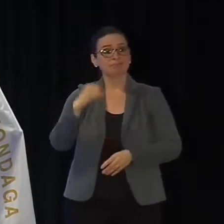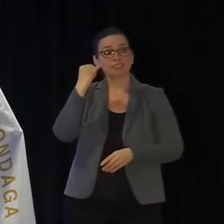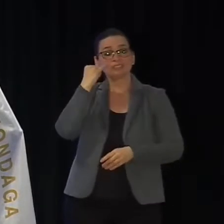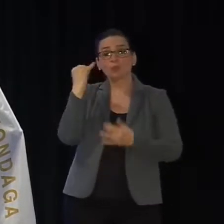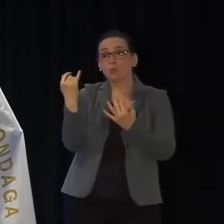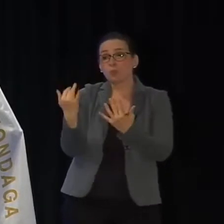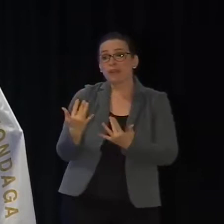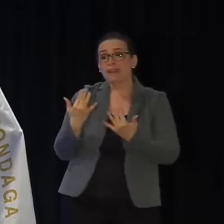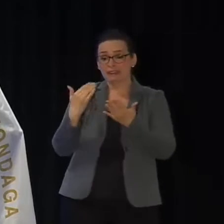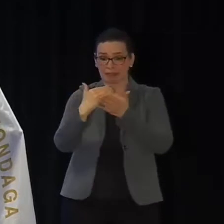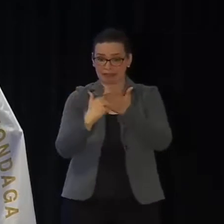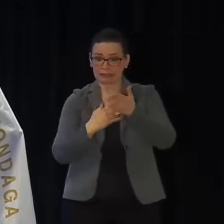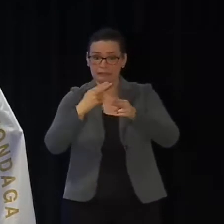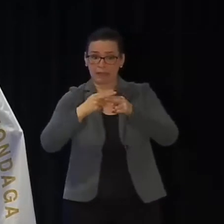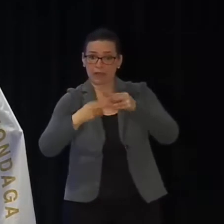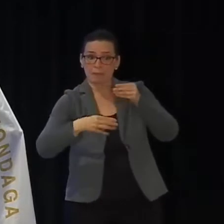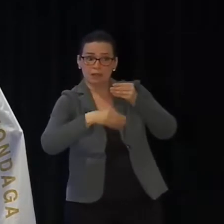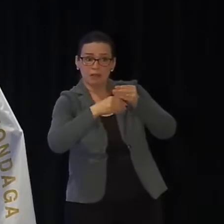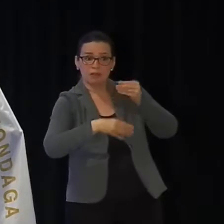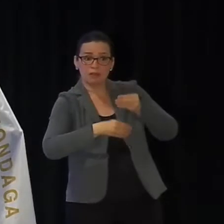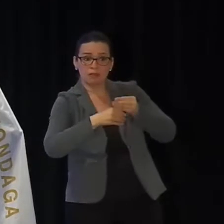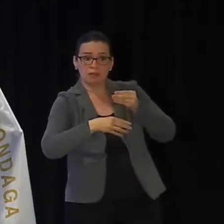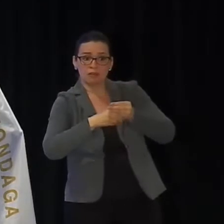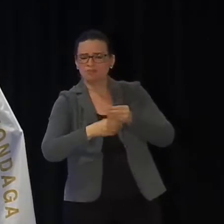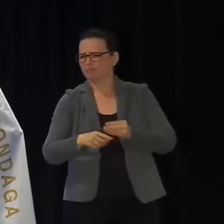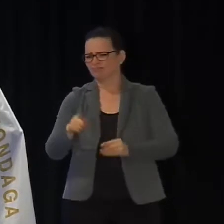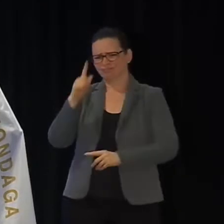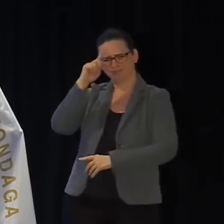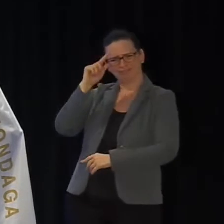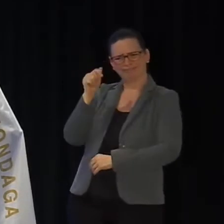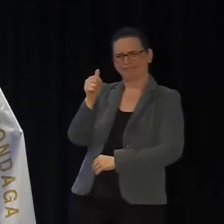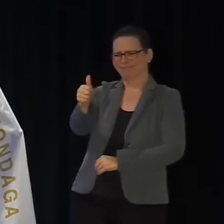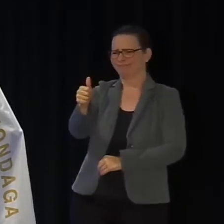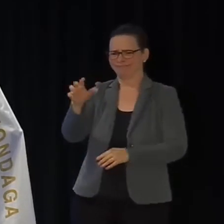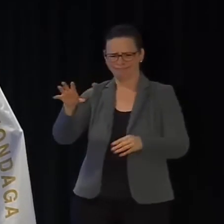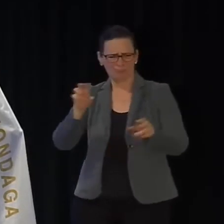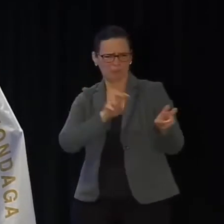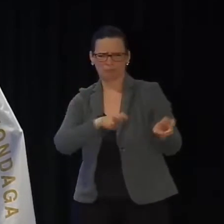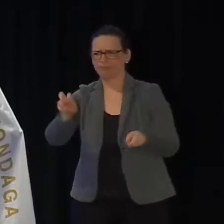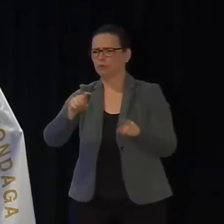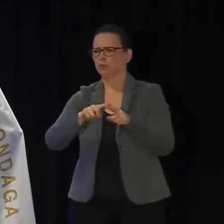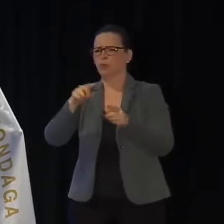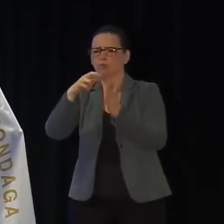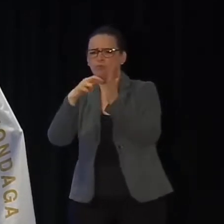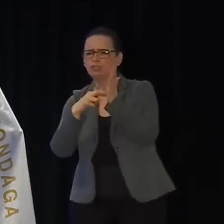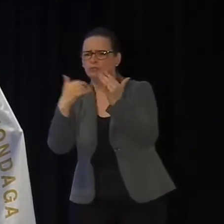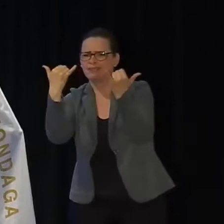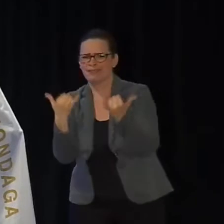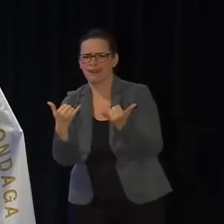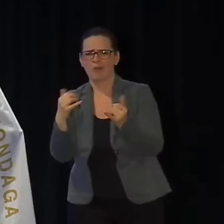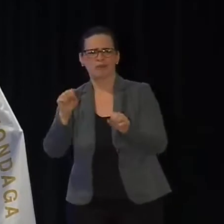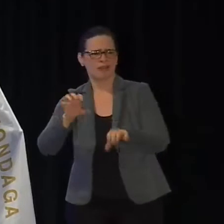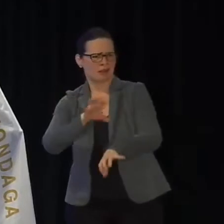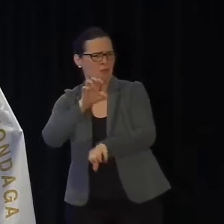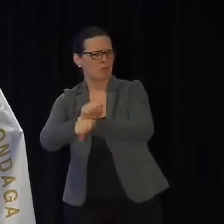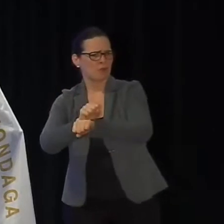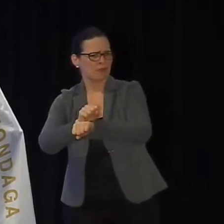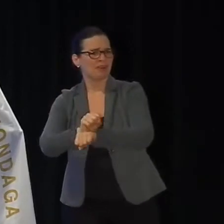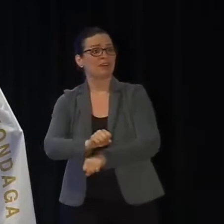We have, I believe, appointments for tomorrow. I think there's close to another 500 available right now.